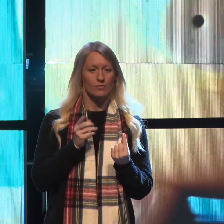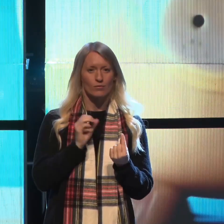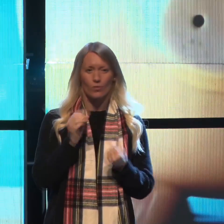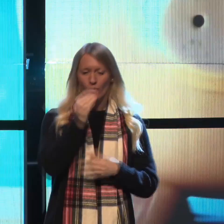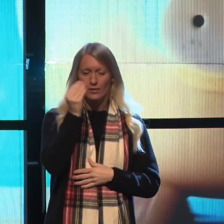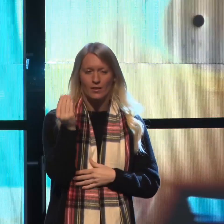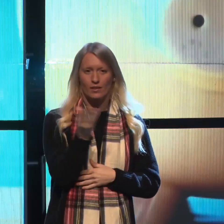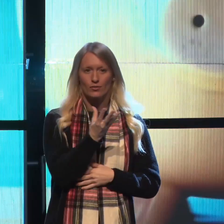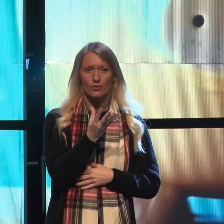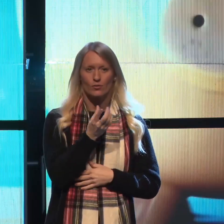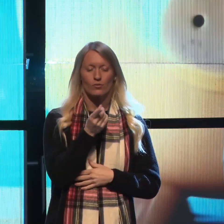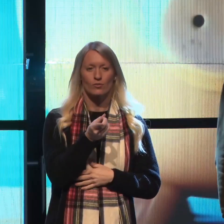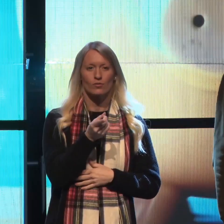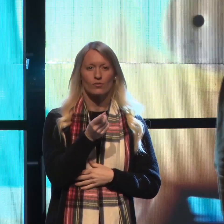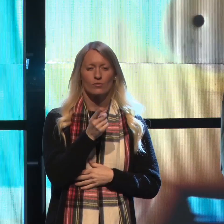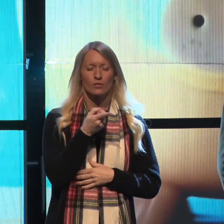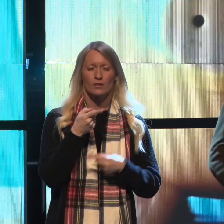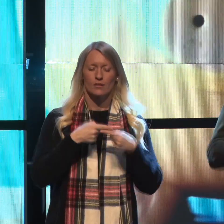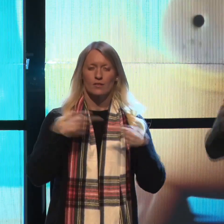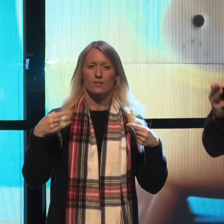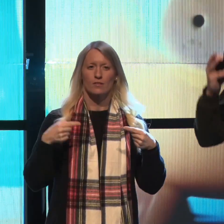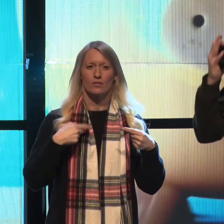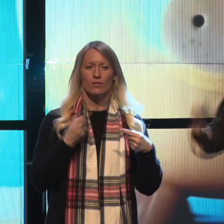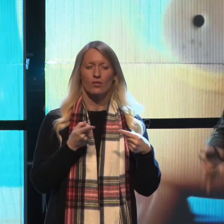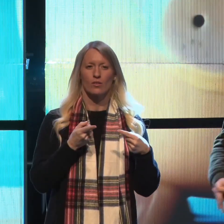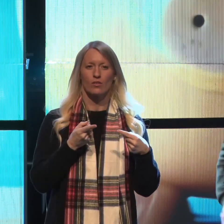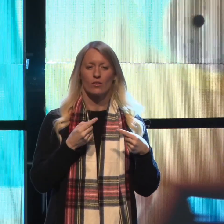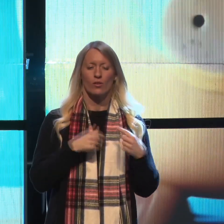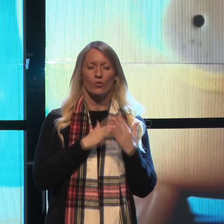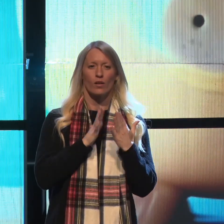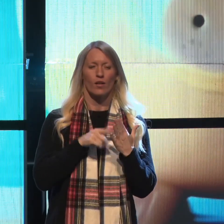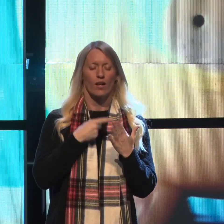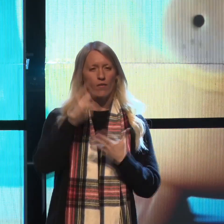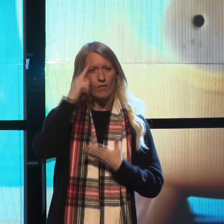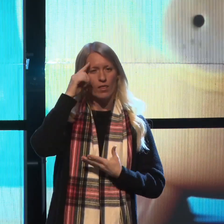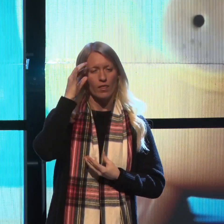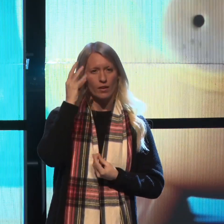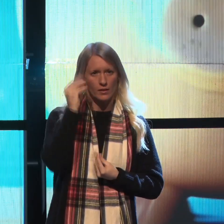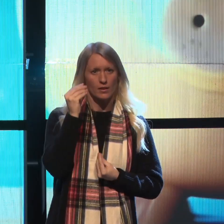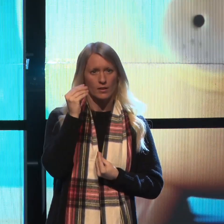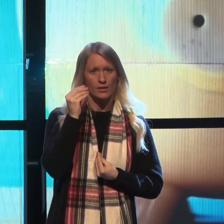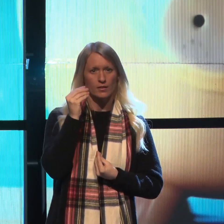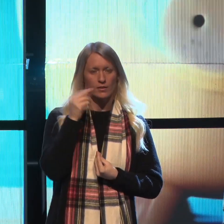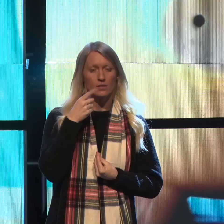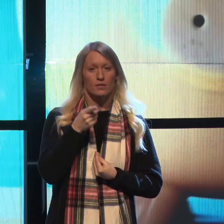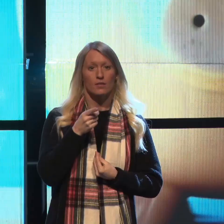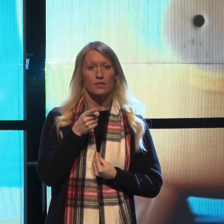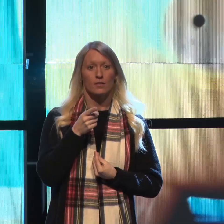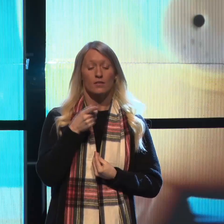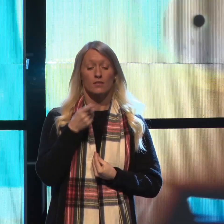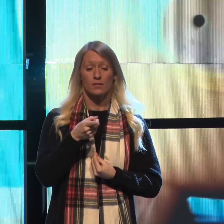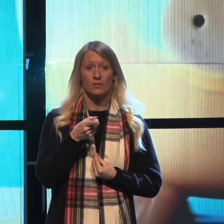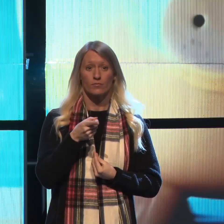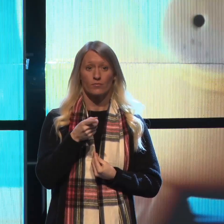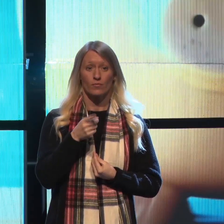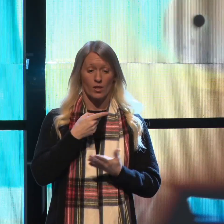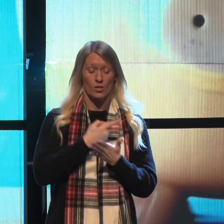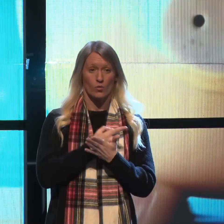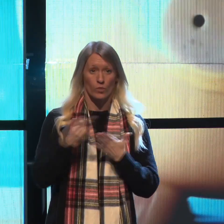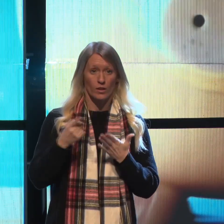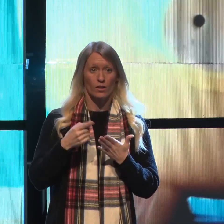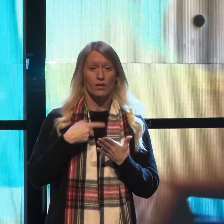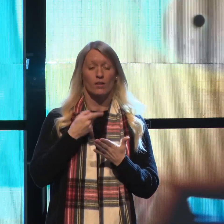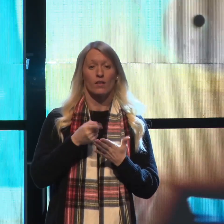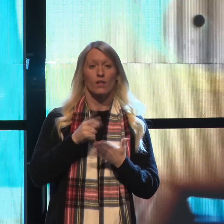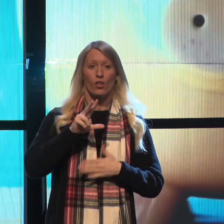contrary to our way of thinking. But take 30 minutes this week. Like put it in your calendar, block it off, take 30